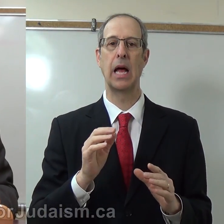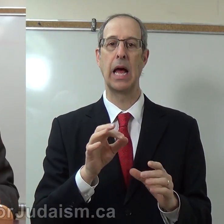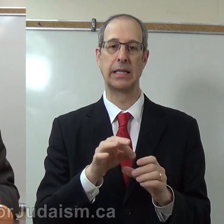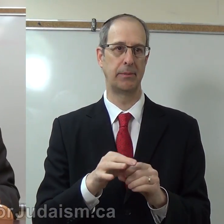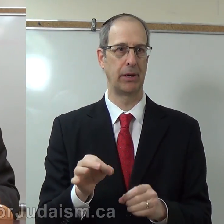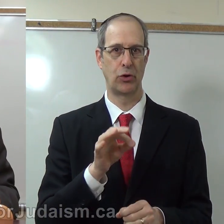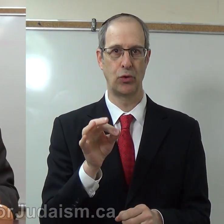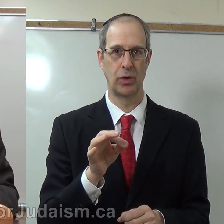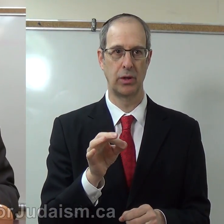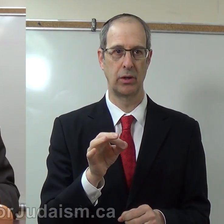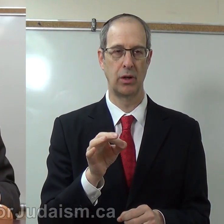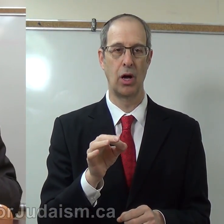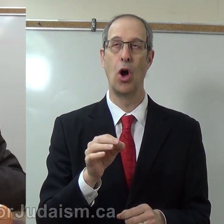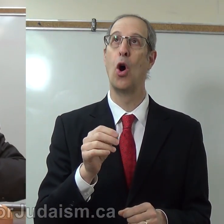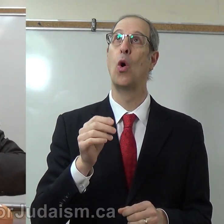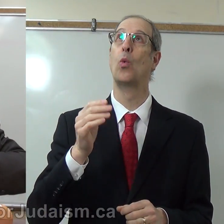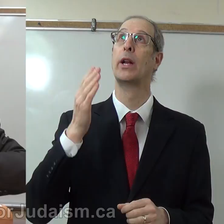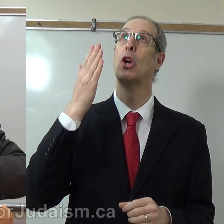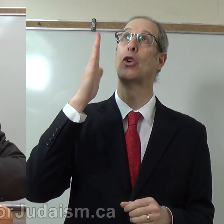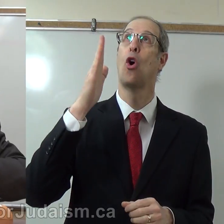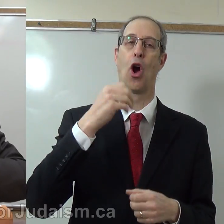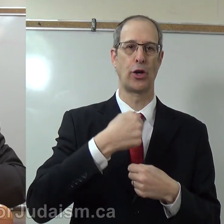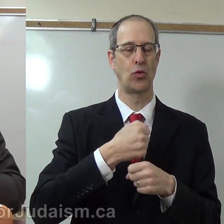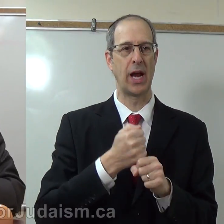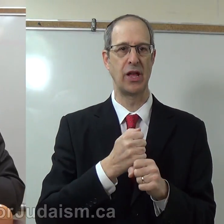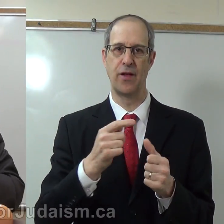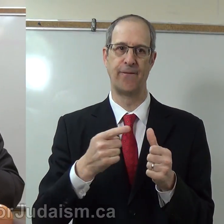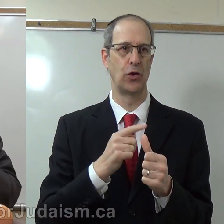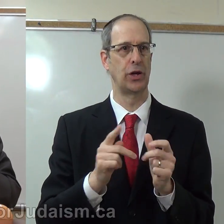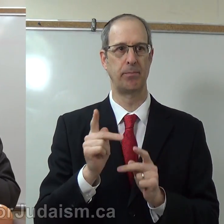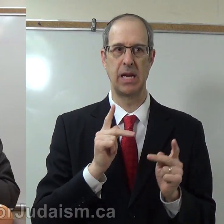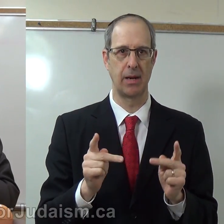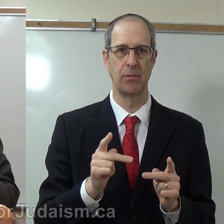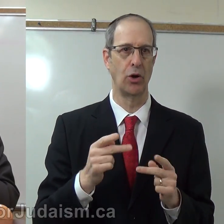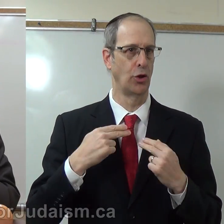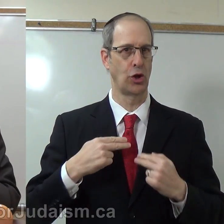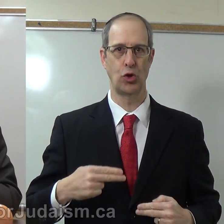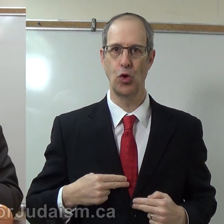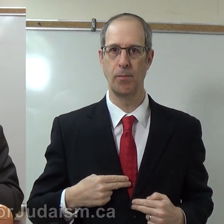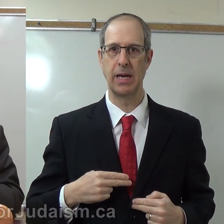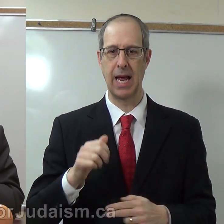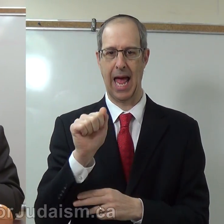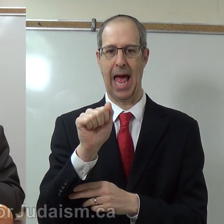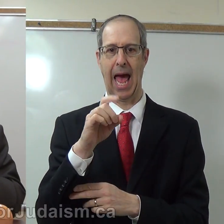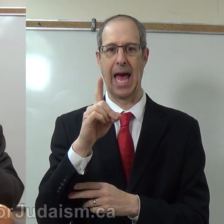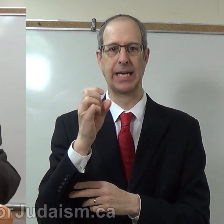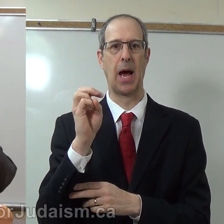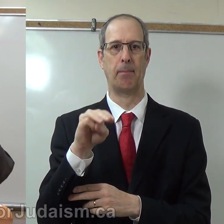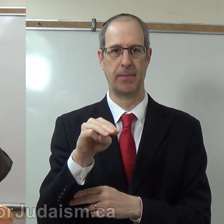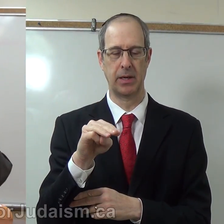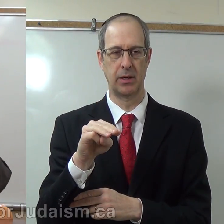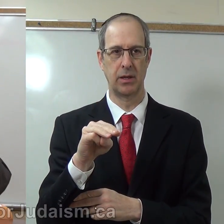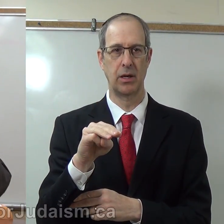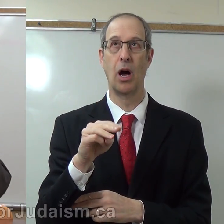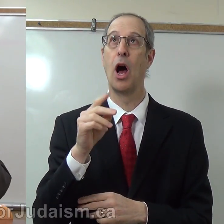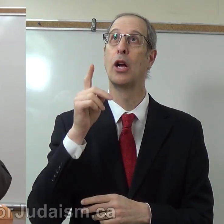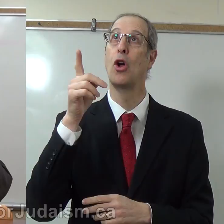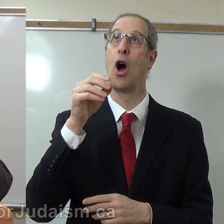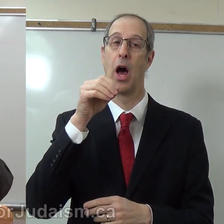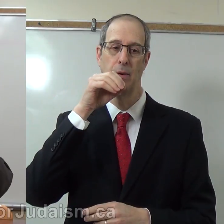when God created the first people, the first human being, Adam, God